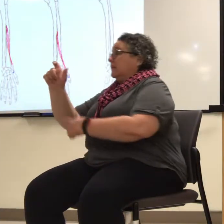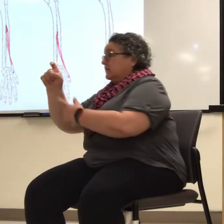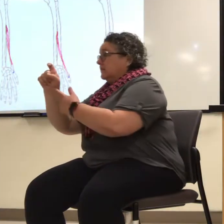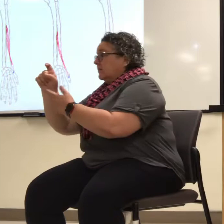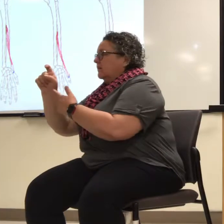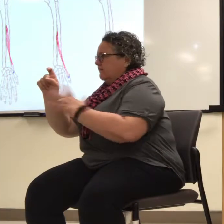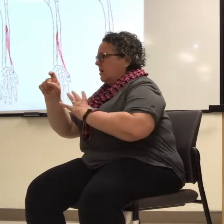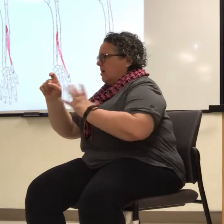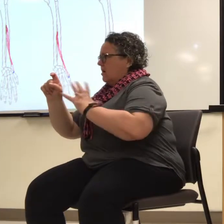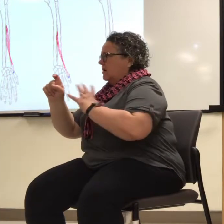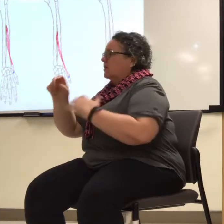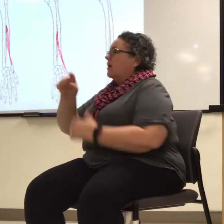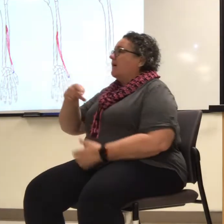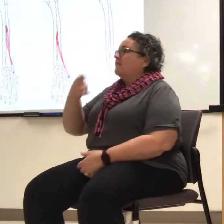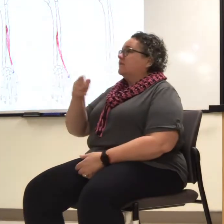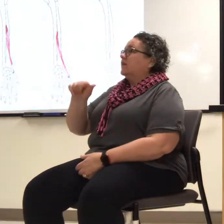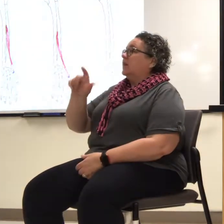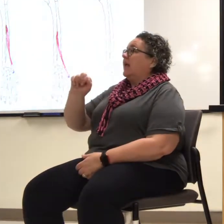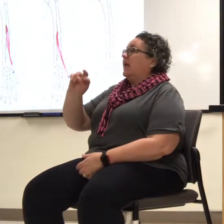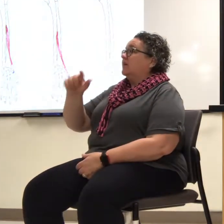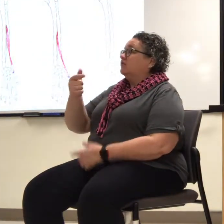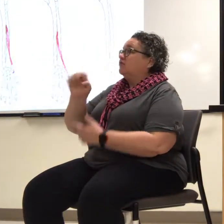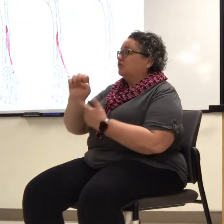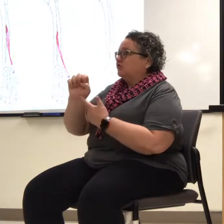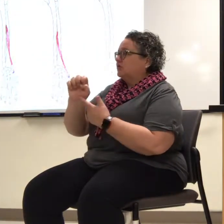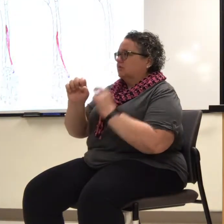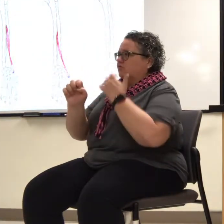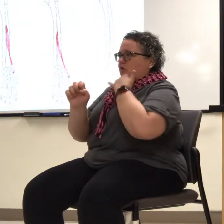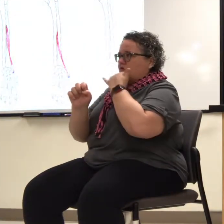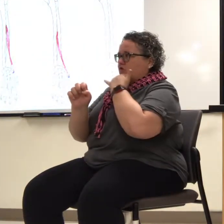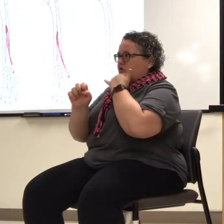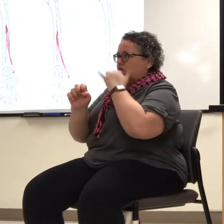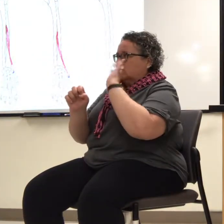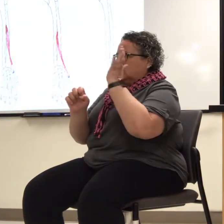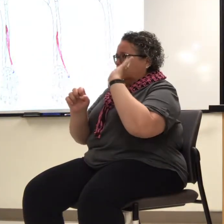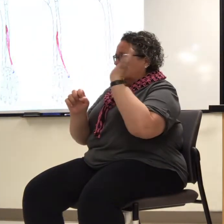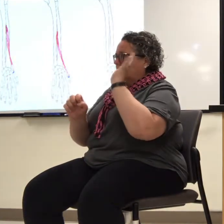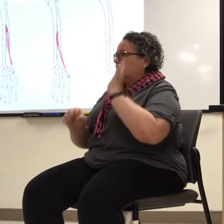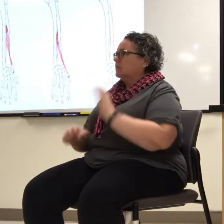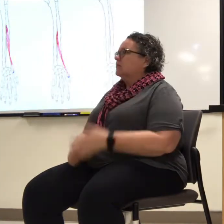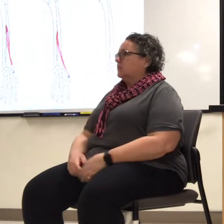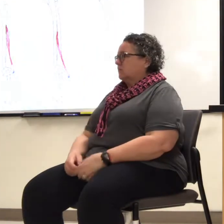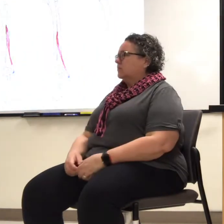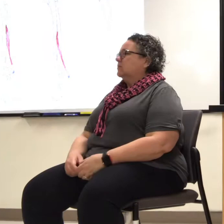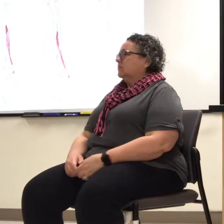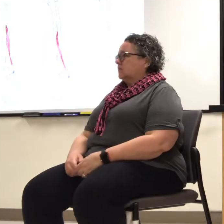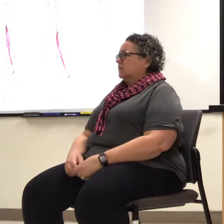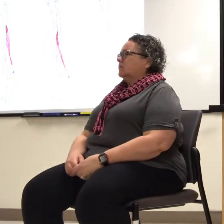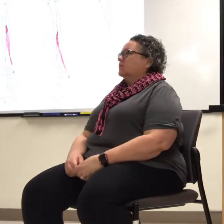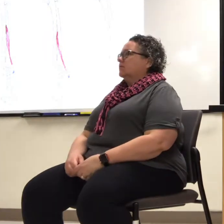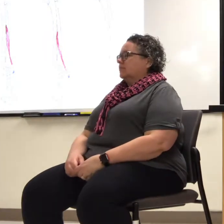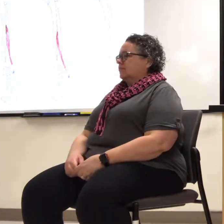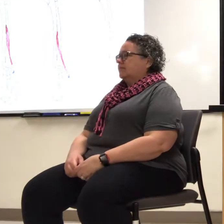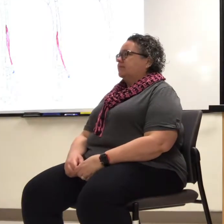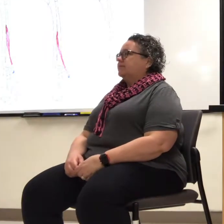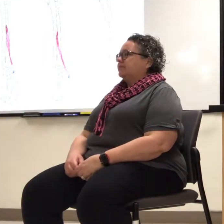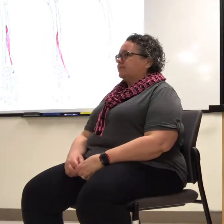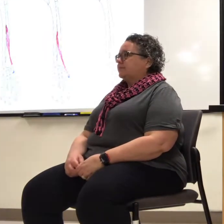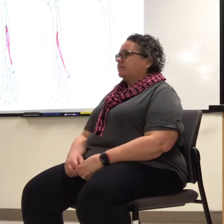would be better. Okay. So let's now do extensor pollicis